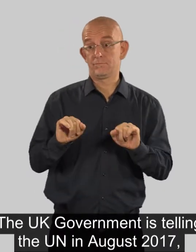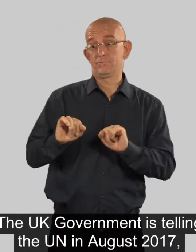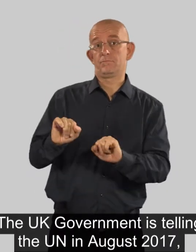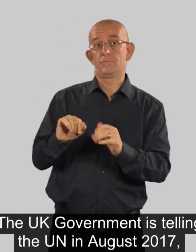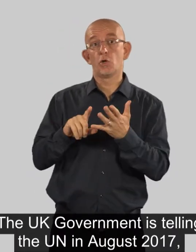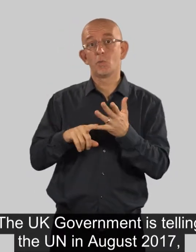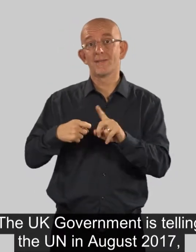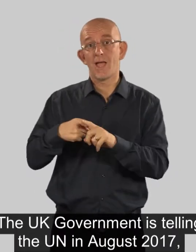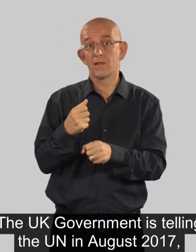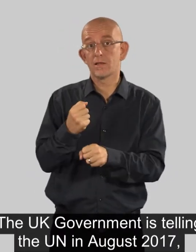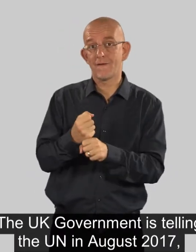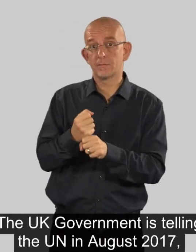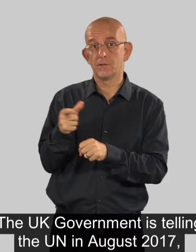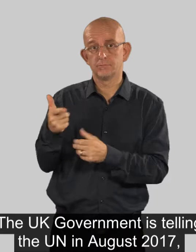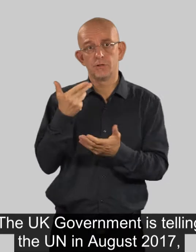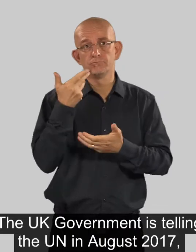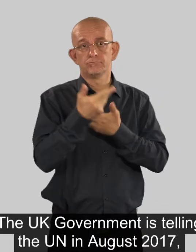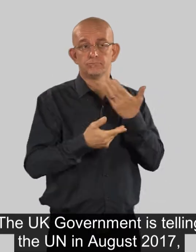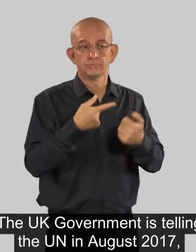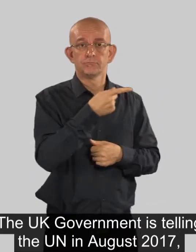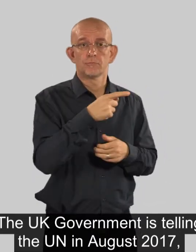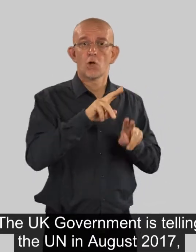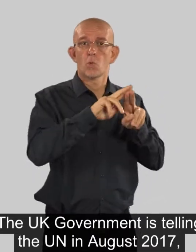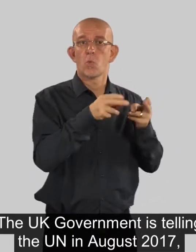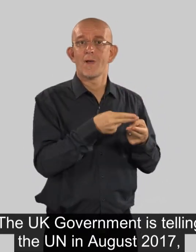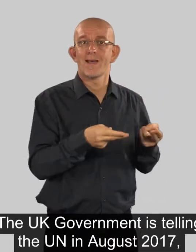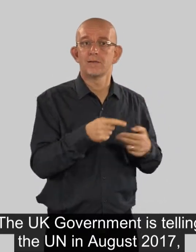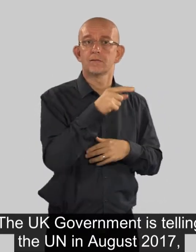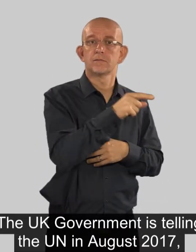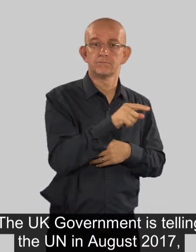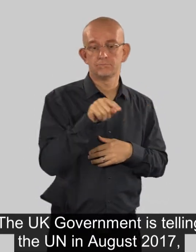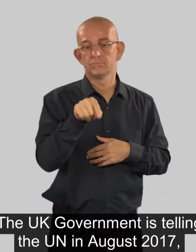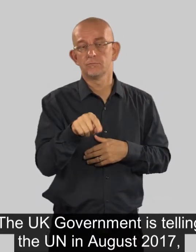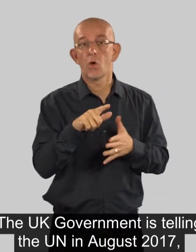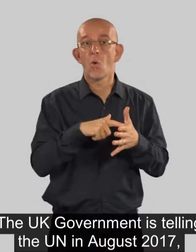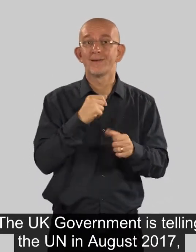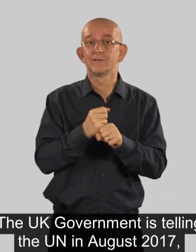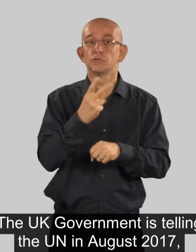The UK government is telling the UN in August 2017.